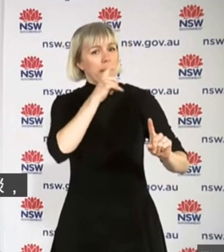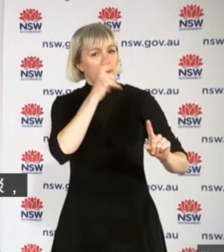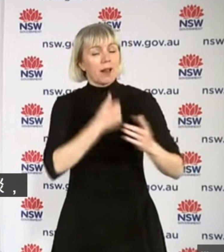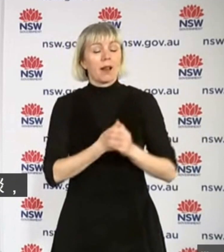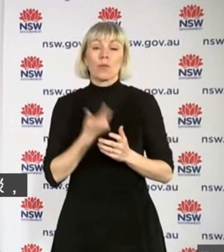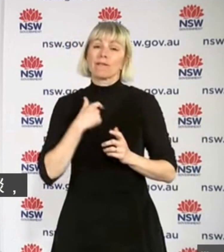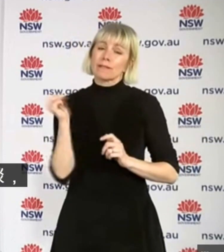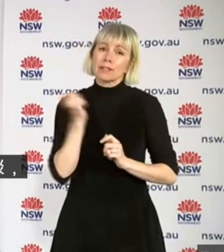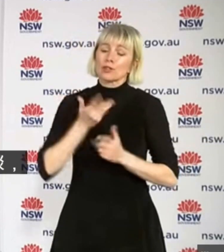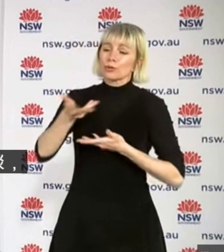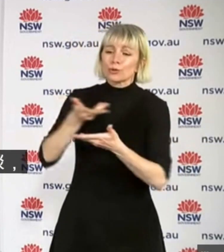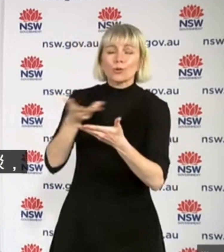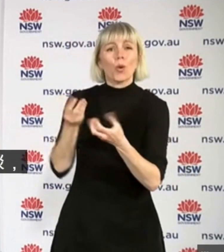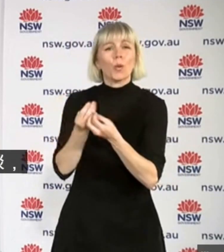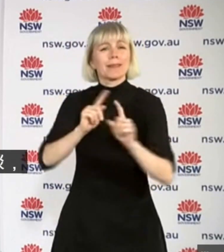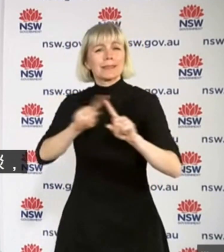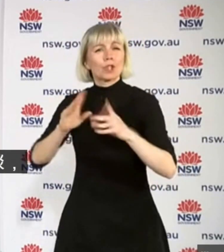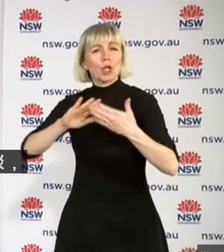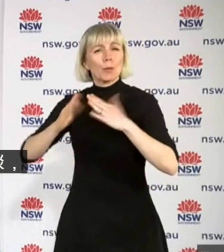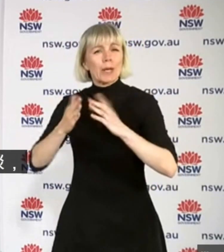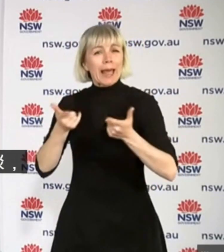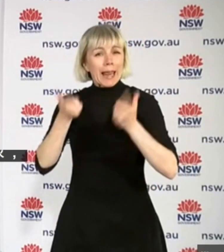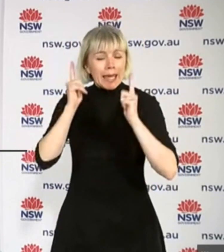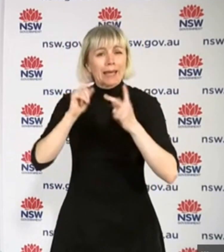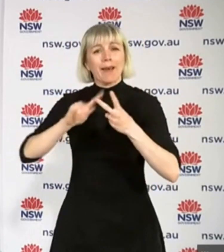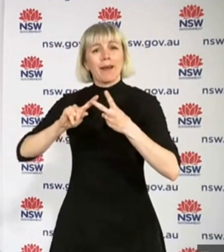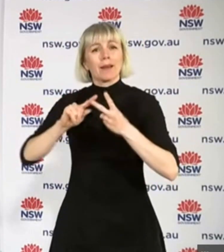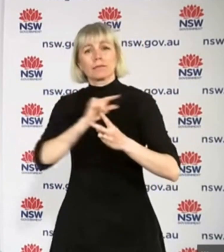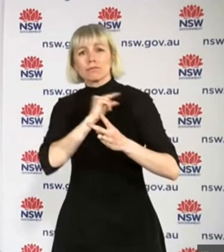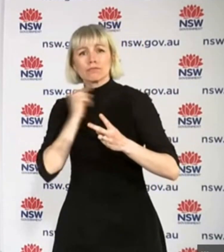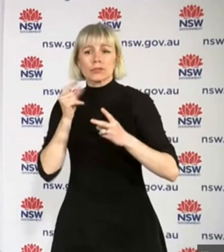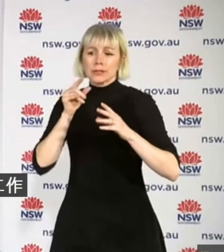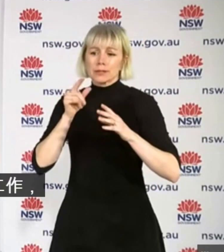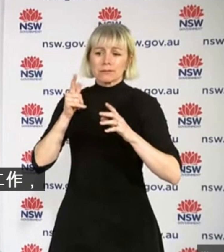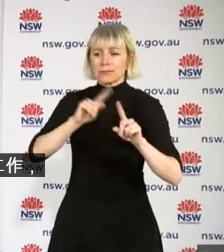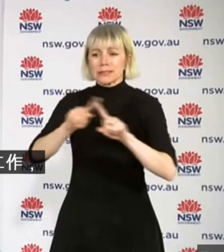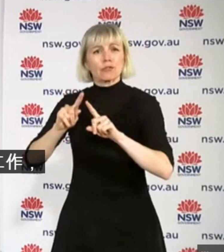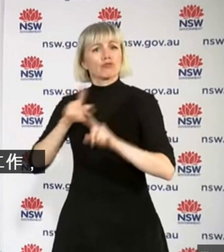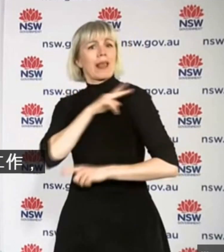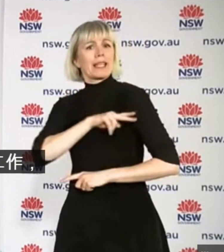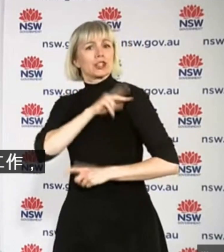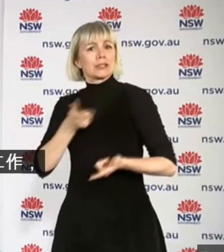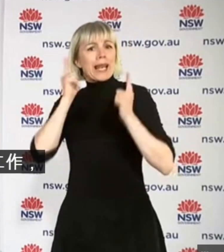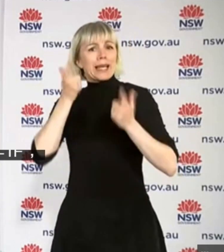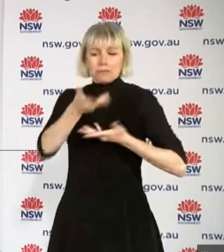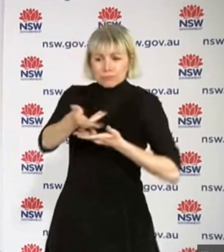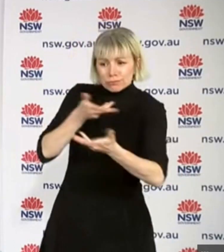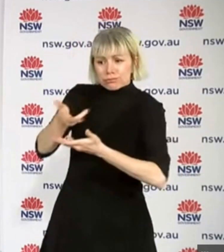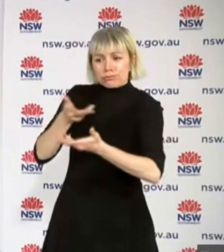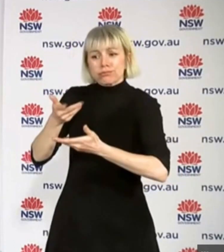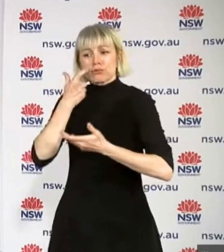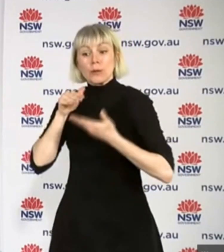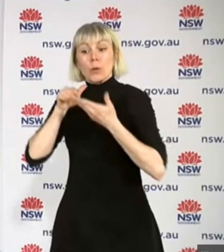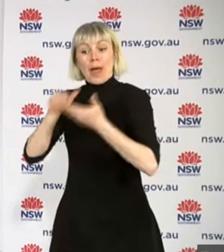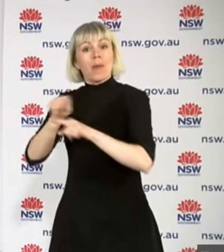faith leaders, encouraging people to take up the vaccination. And we're working as hard as we can. We still have a little bit of time, obviously,